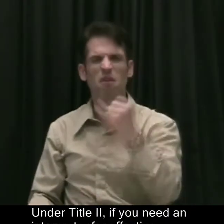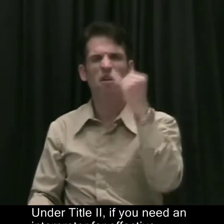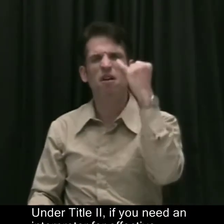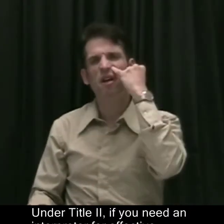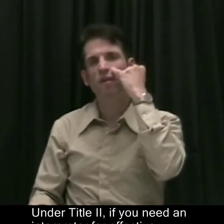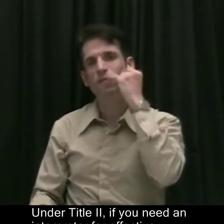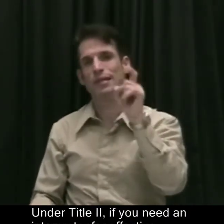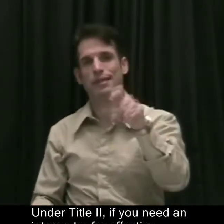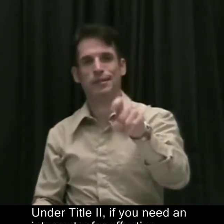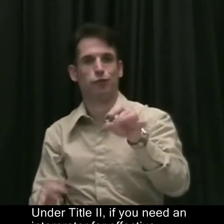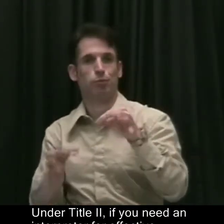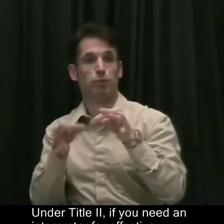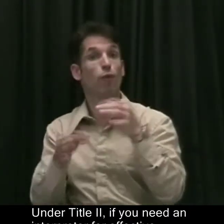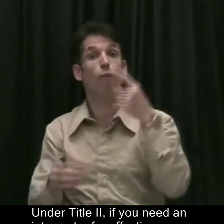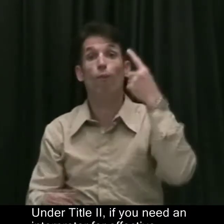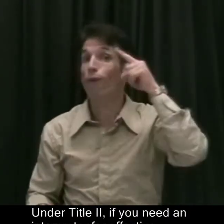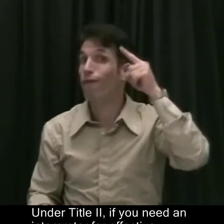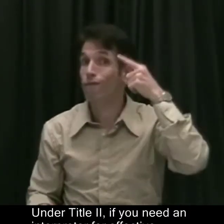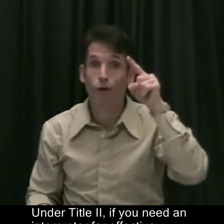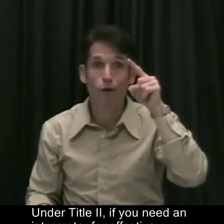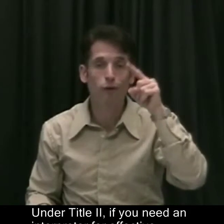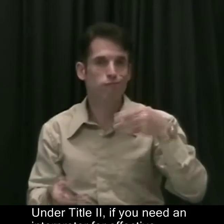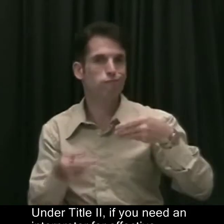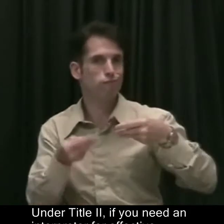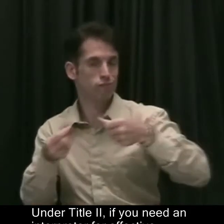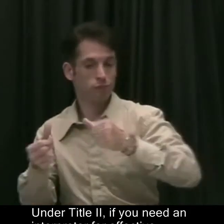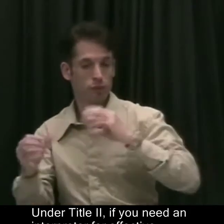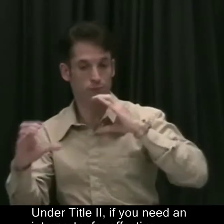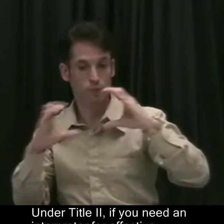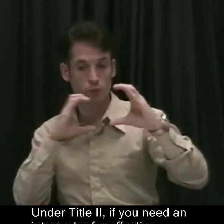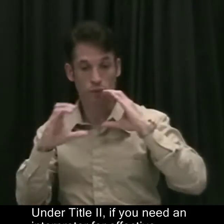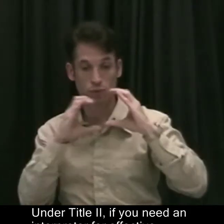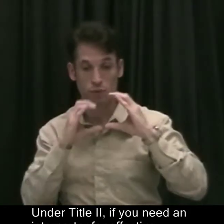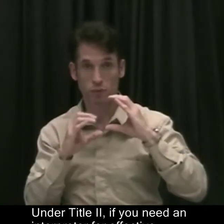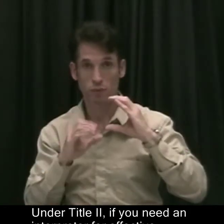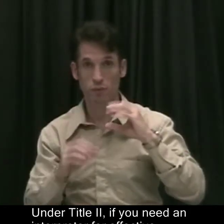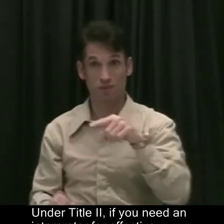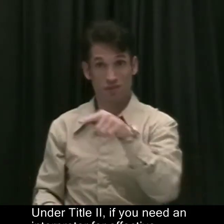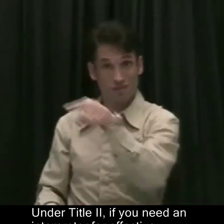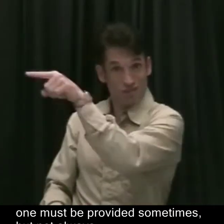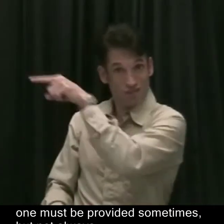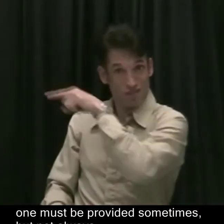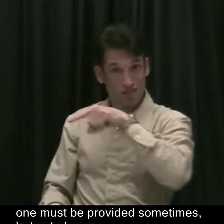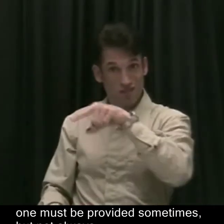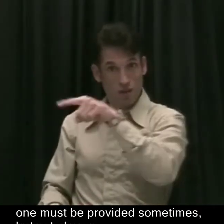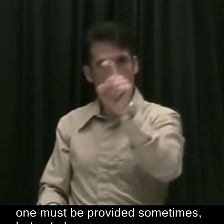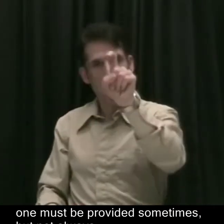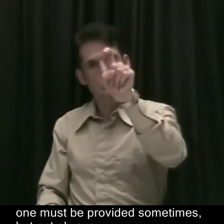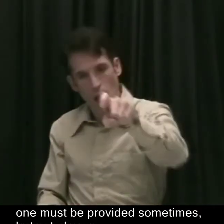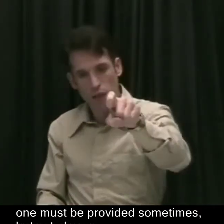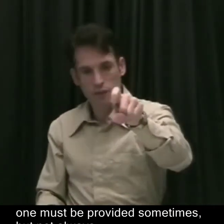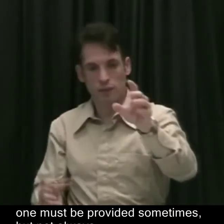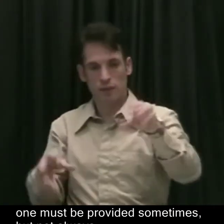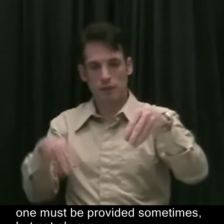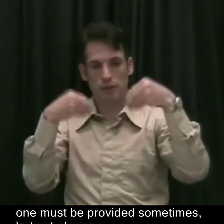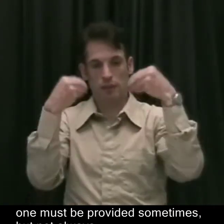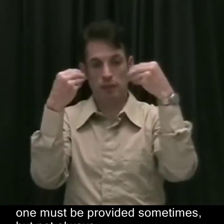Under Title II, if you need an interpreter for effective communication, one must be provided,